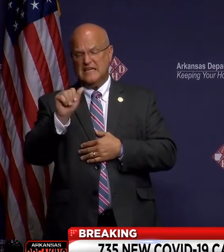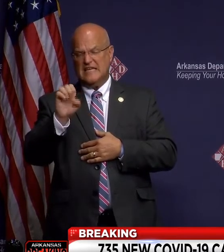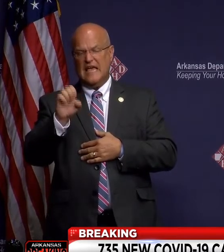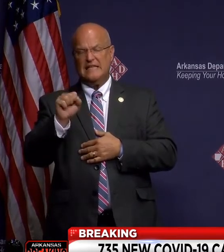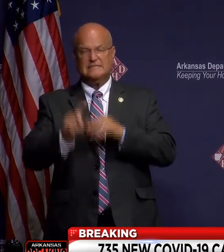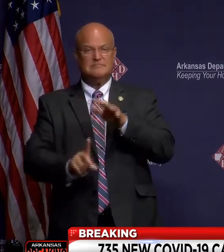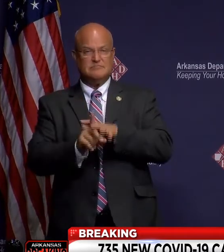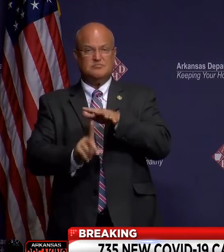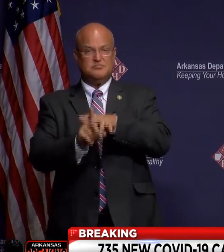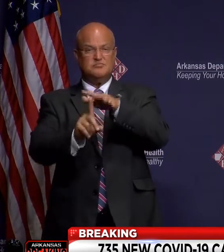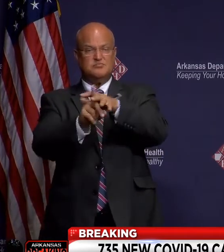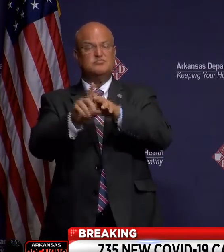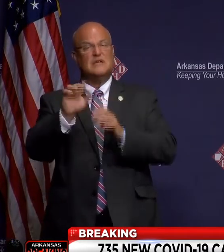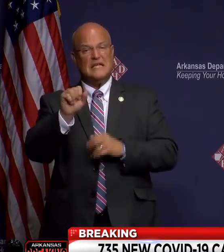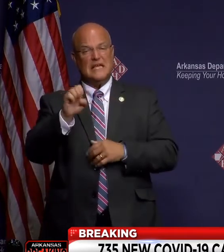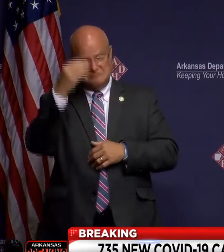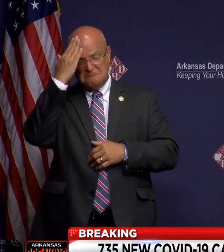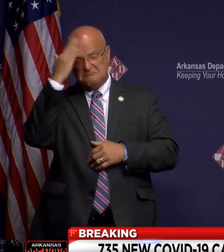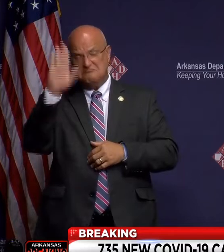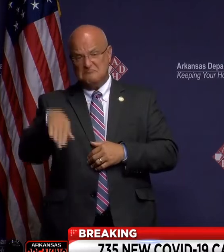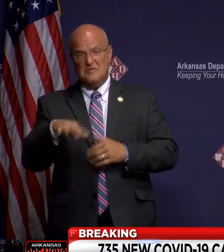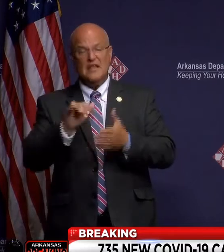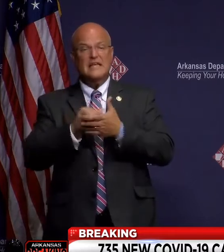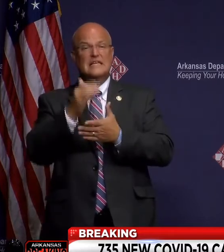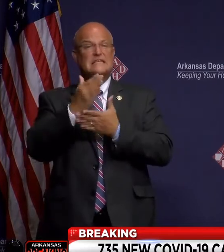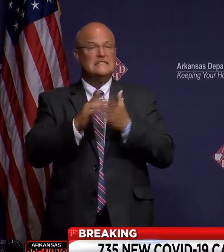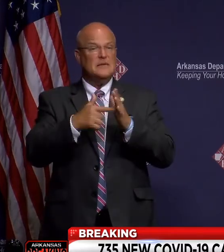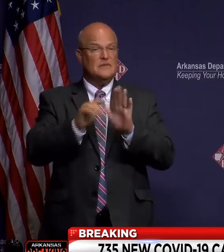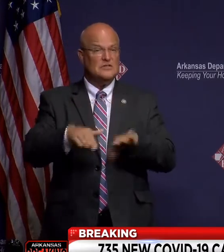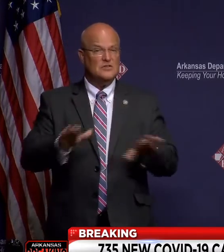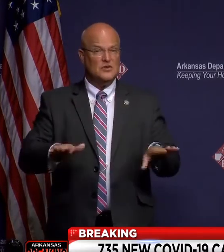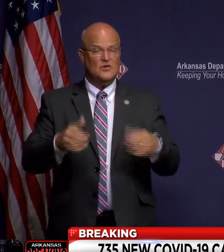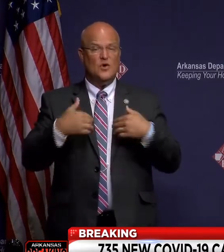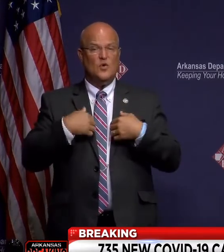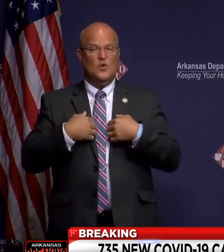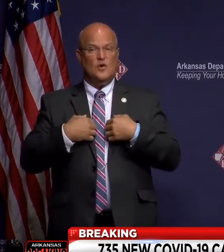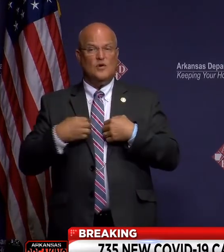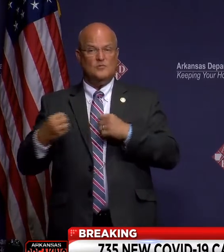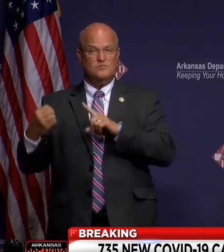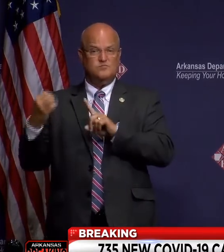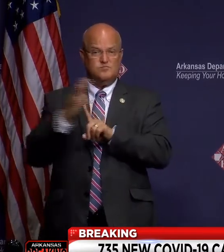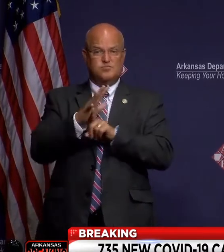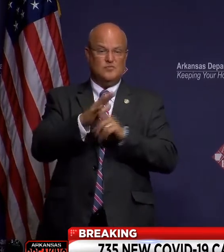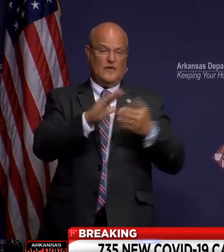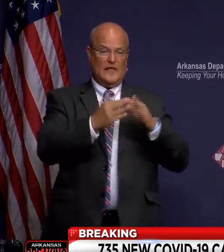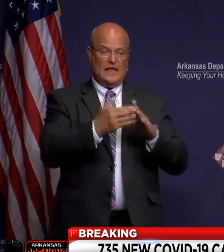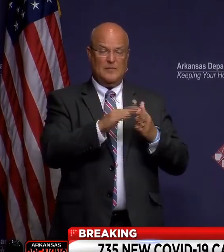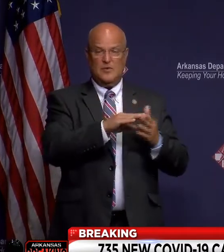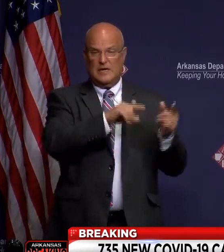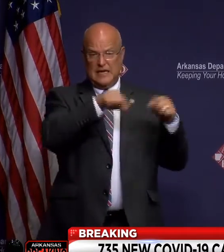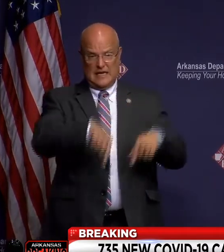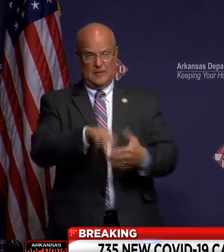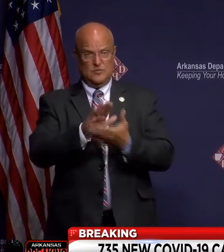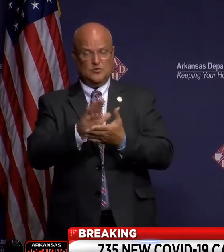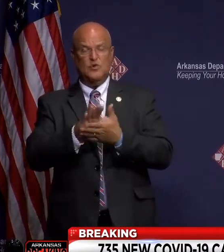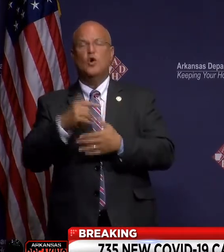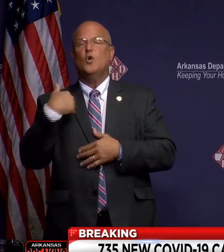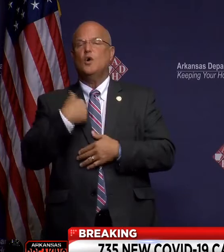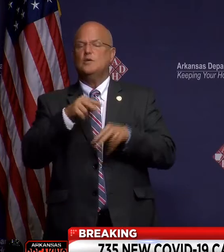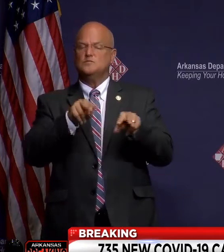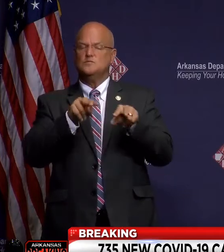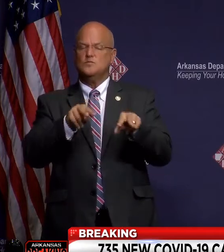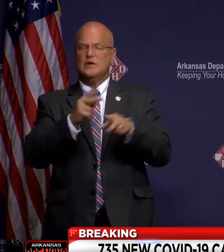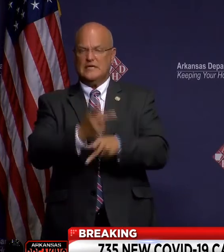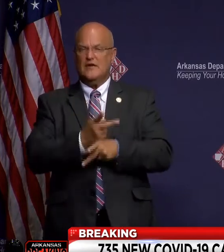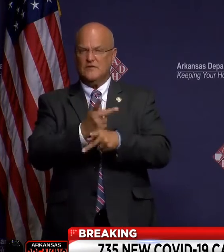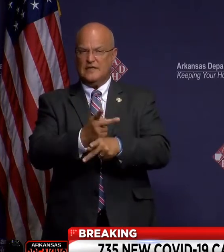cases sporadically within classes because some of these children are going to acquire their disease from the community. So we have to watch this